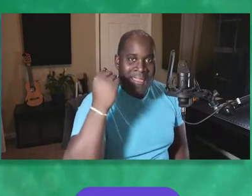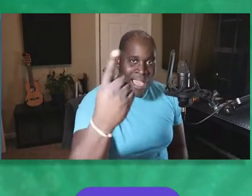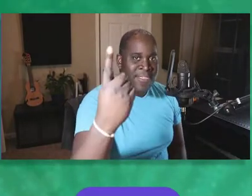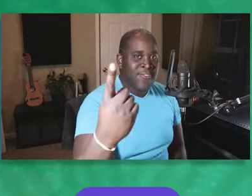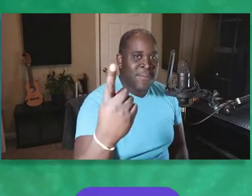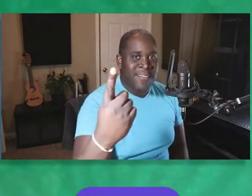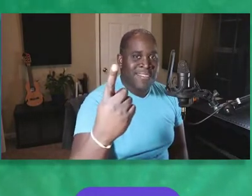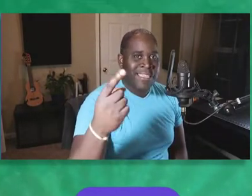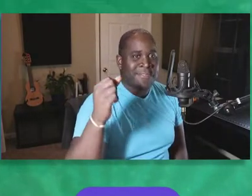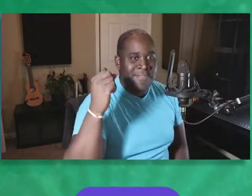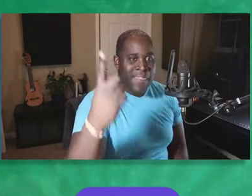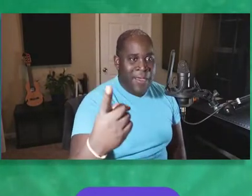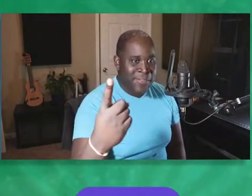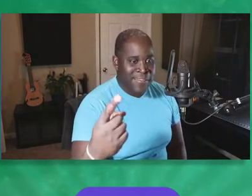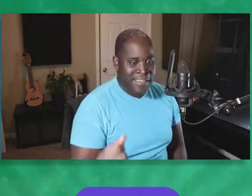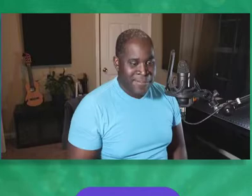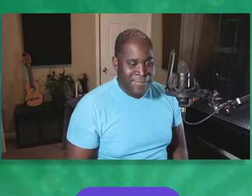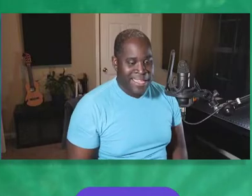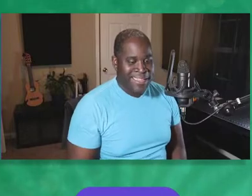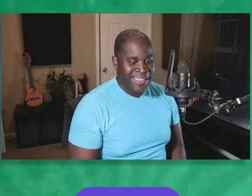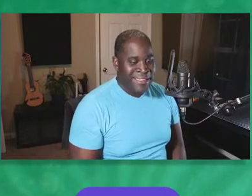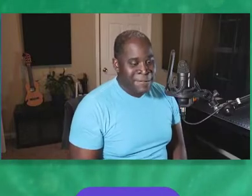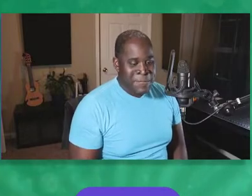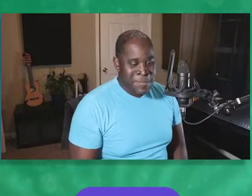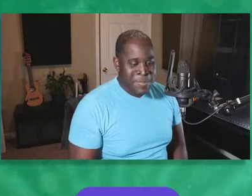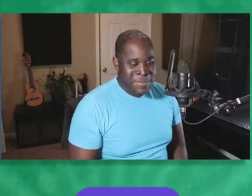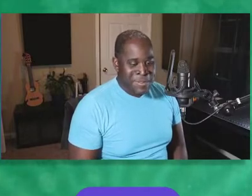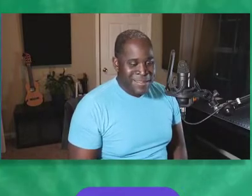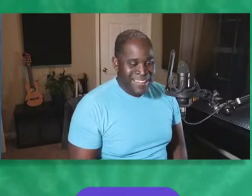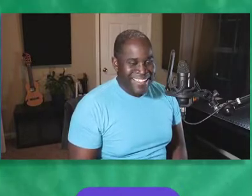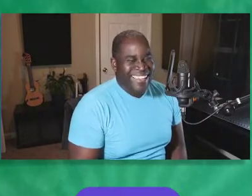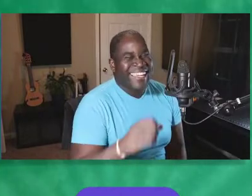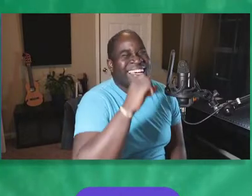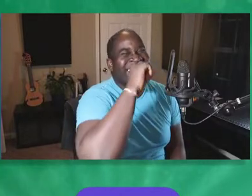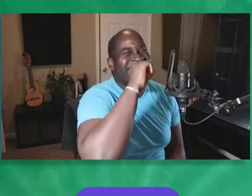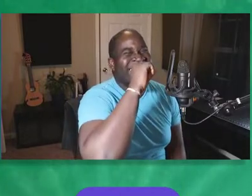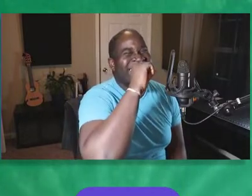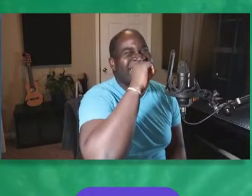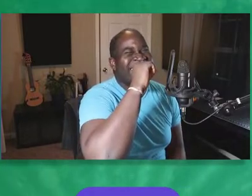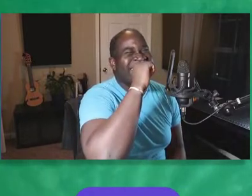But like, I think she means like there in the sense of like.